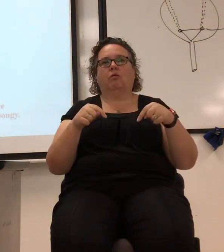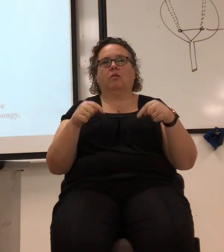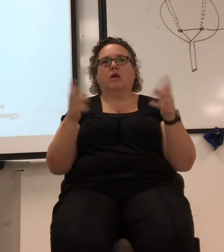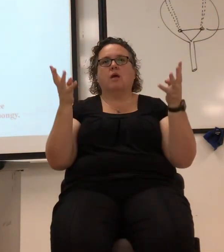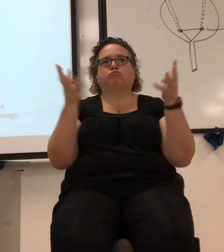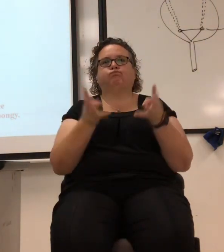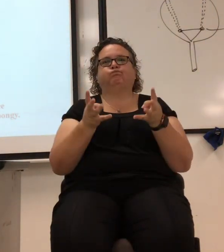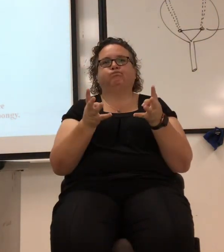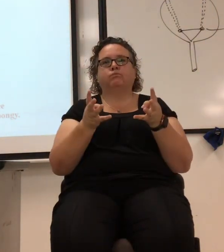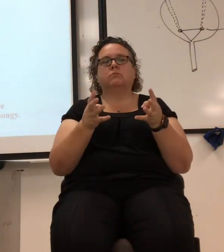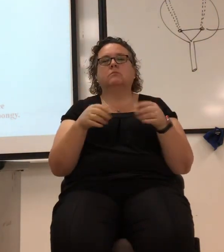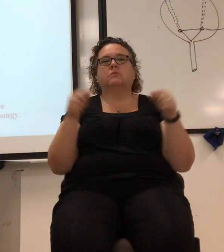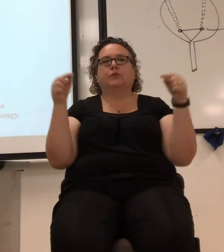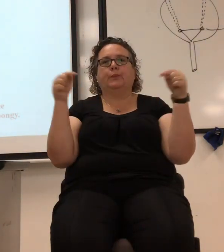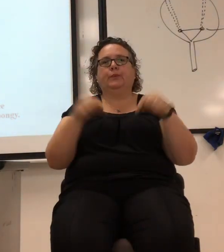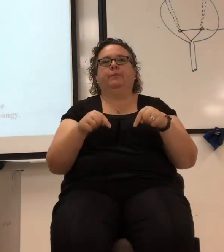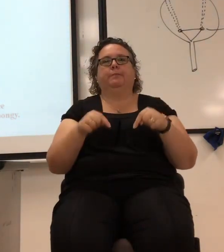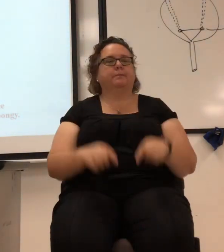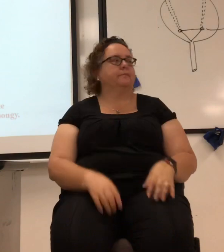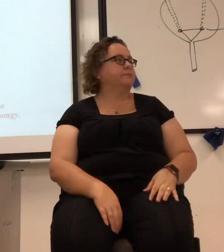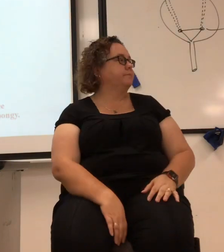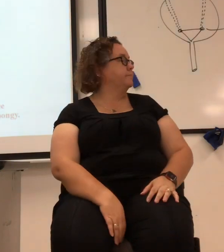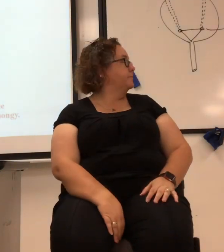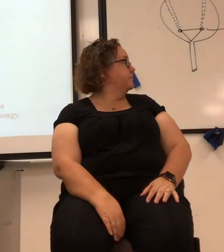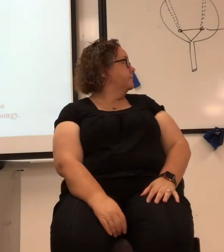the bladder wall,